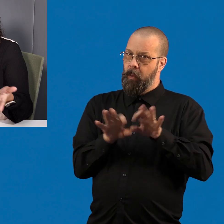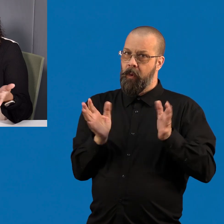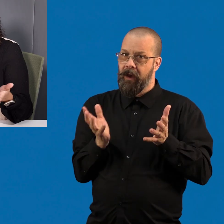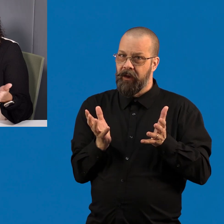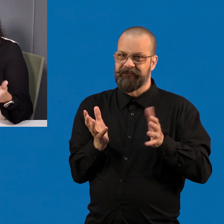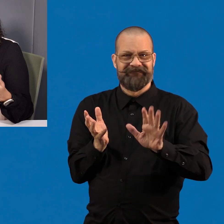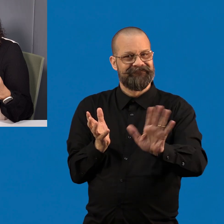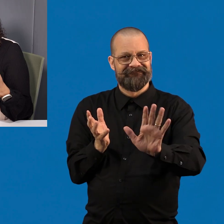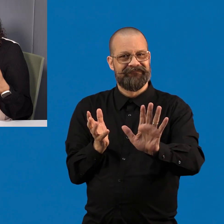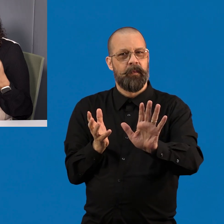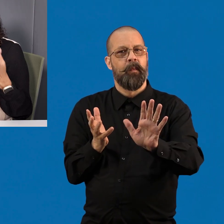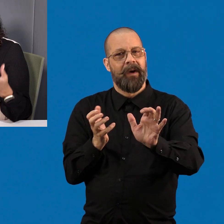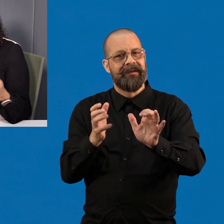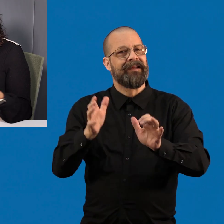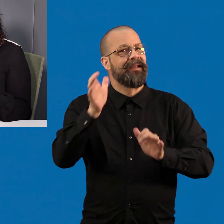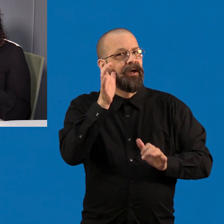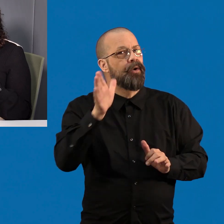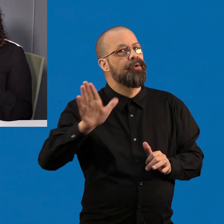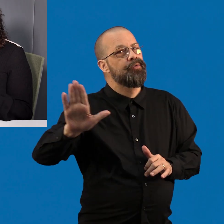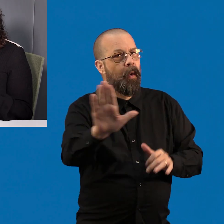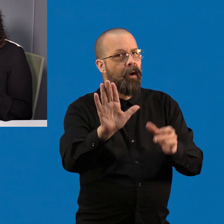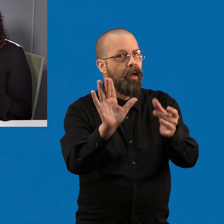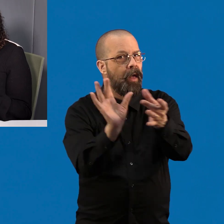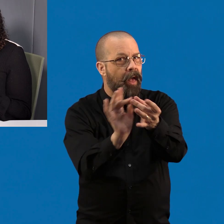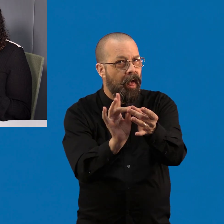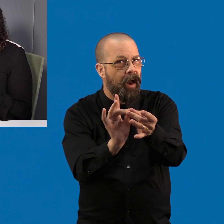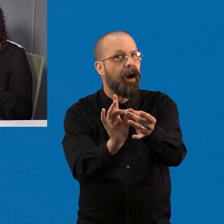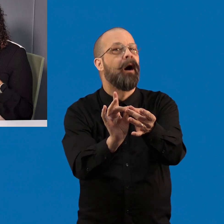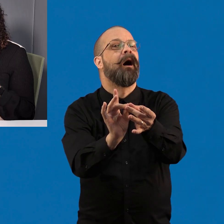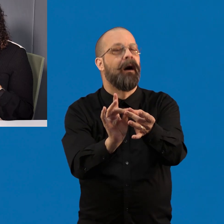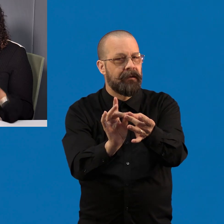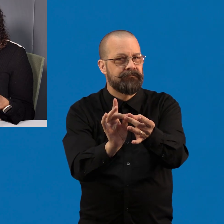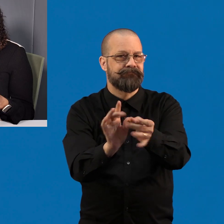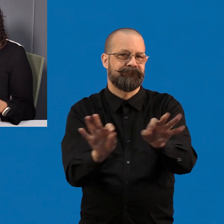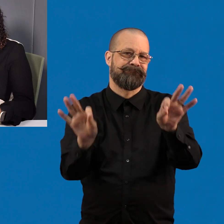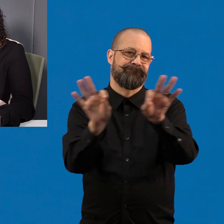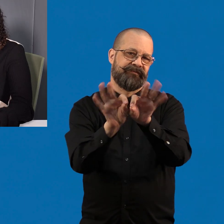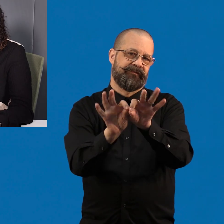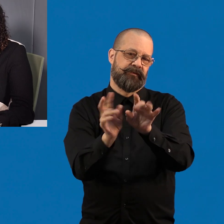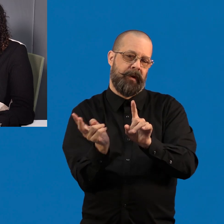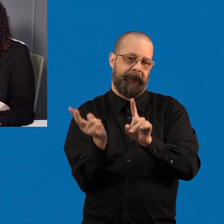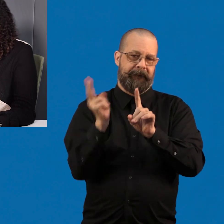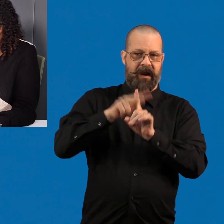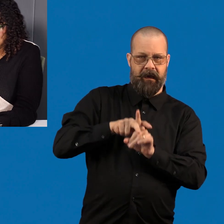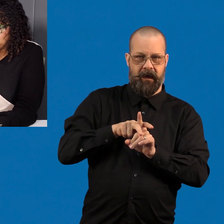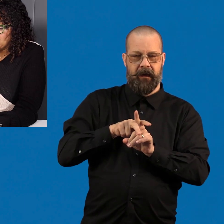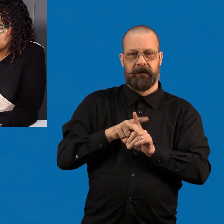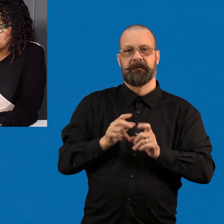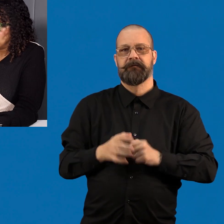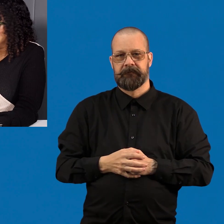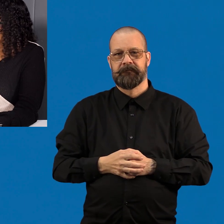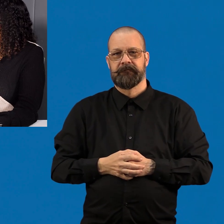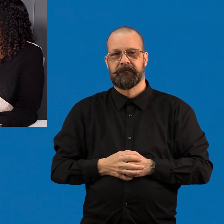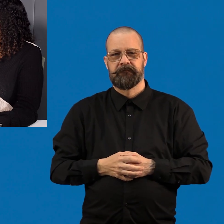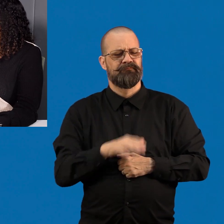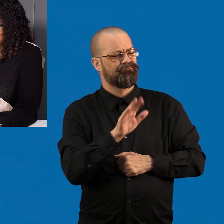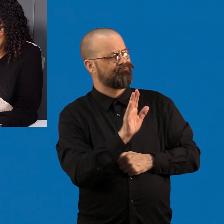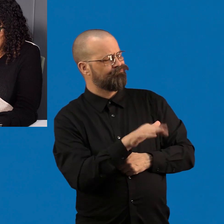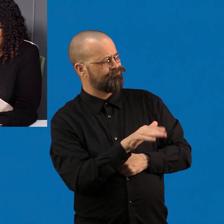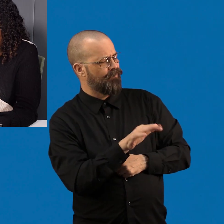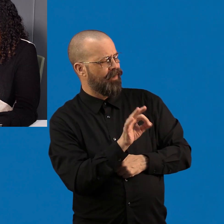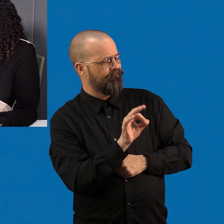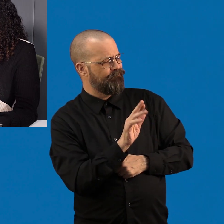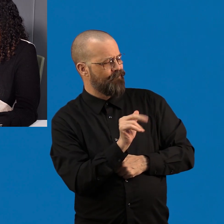to you. We want to hear from you about what matters most to you. So,